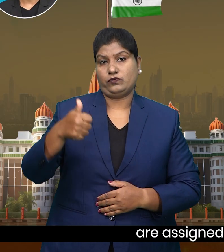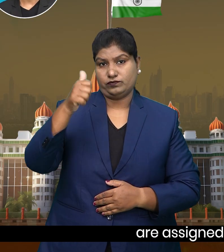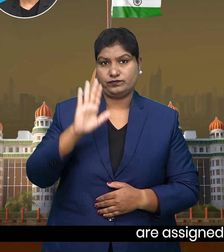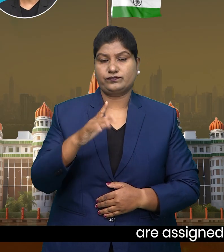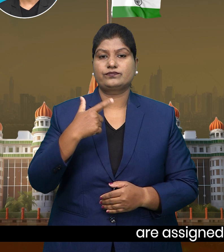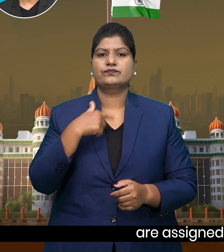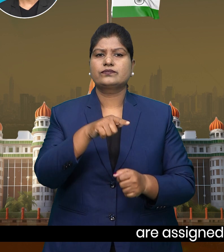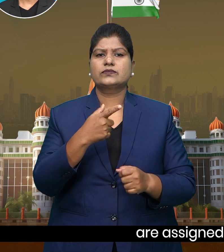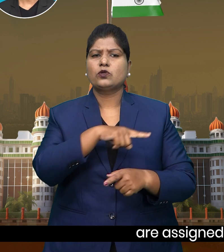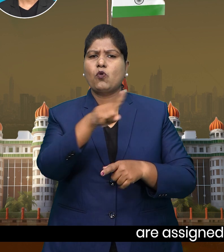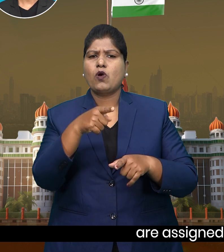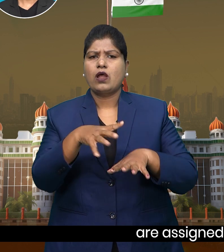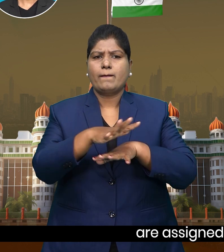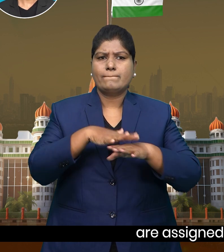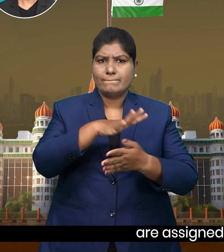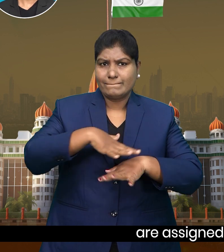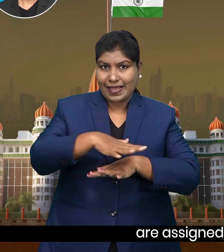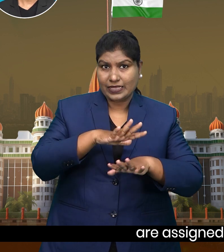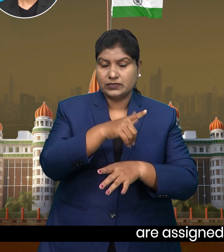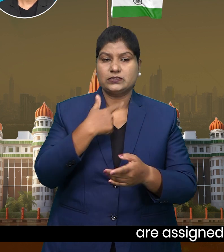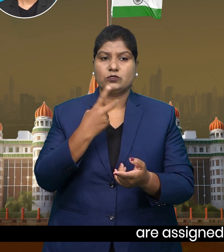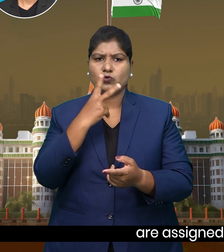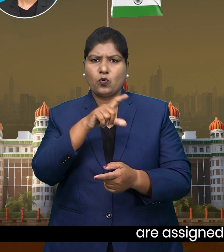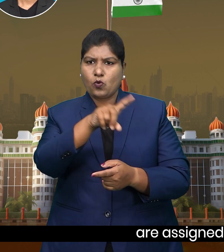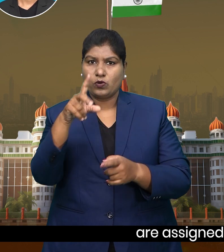are assigned to those committees.